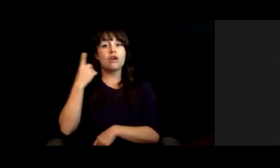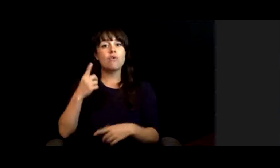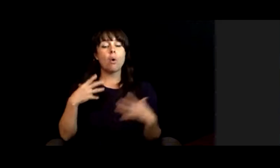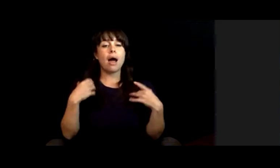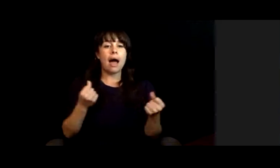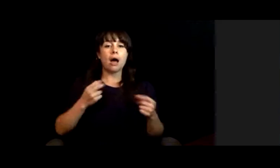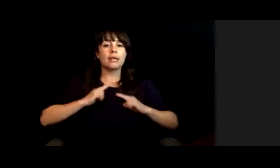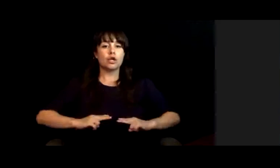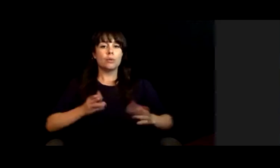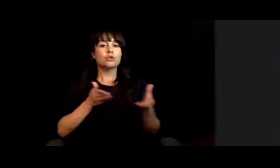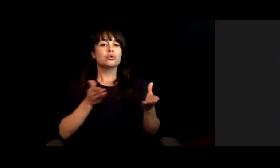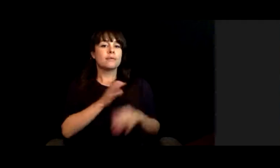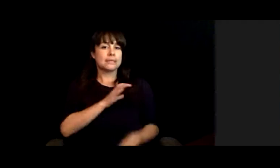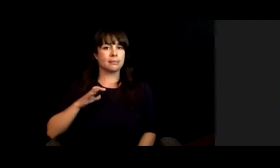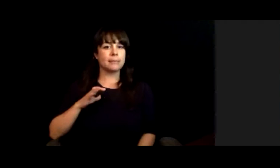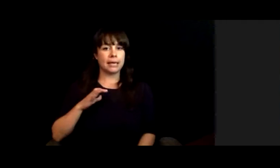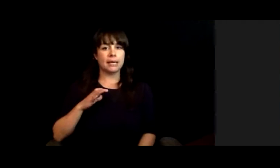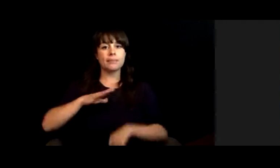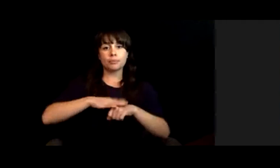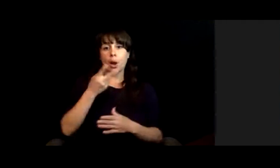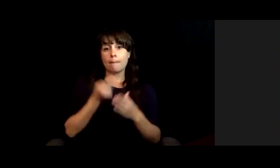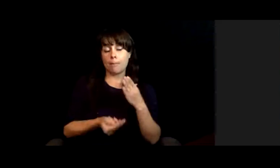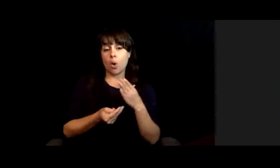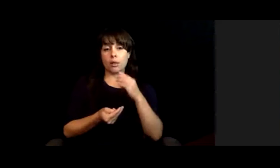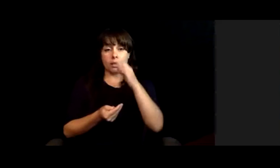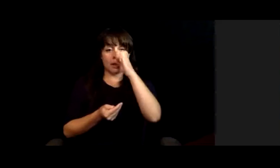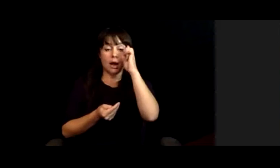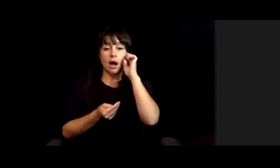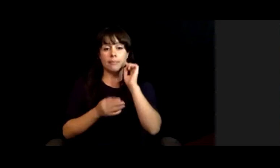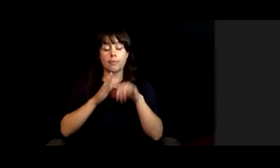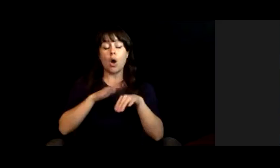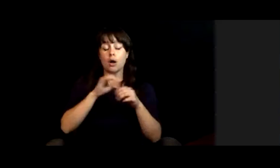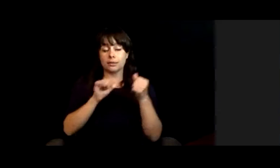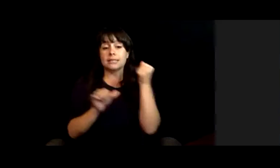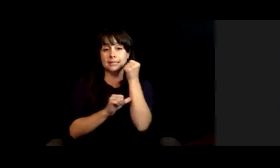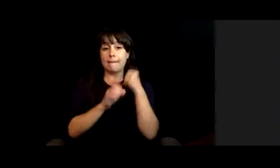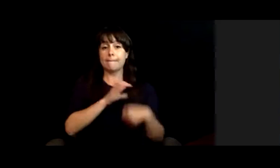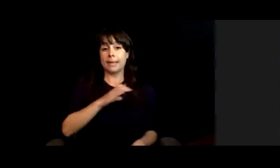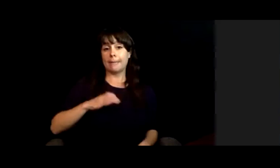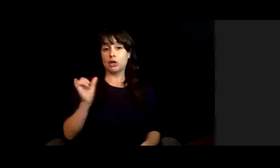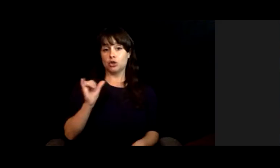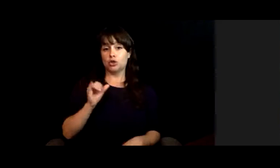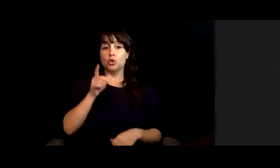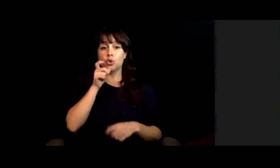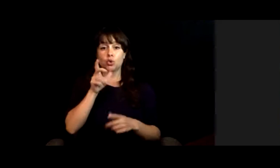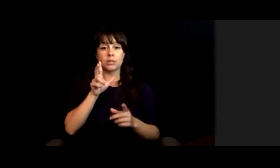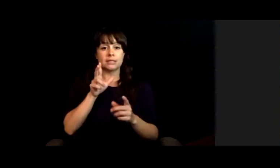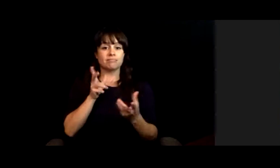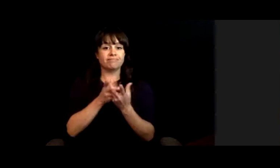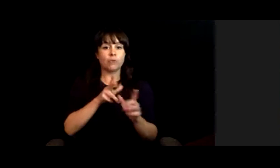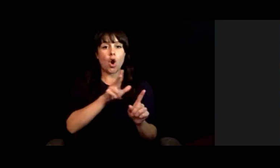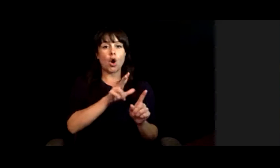and on both, and also the one on the subcommittee that's on appropriations as well. And he's the vice